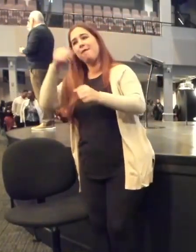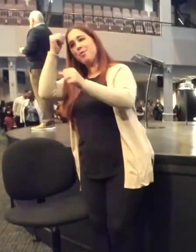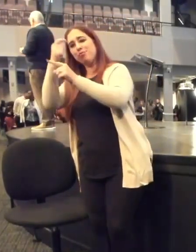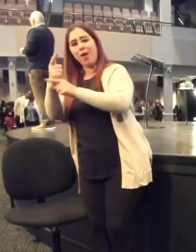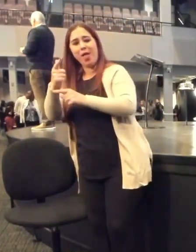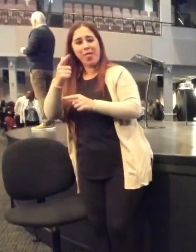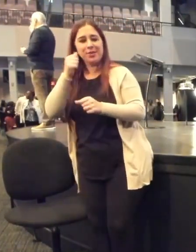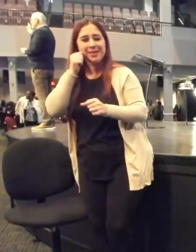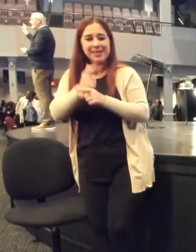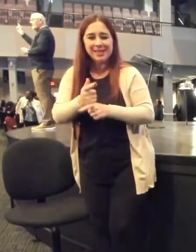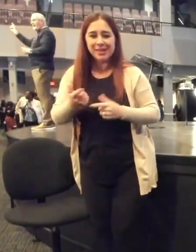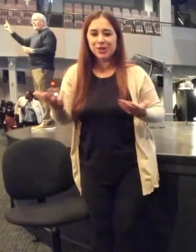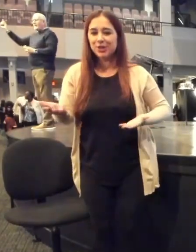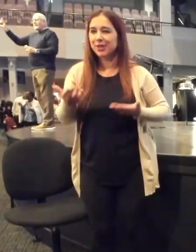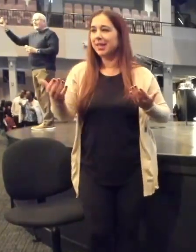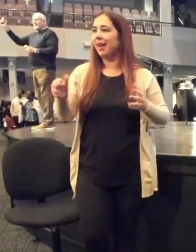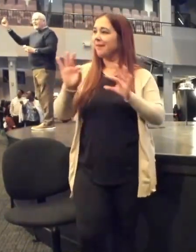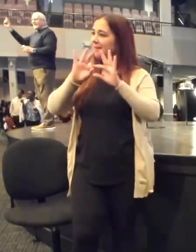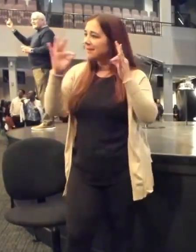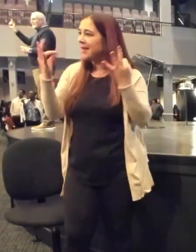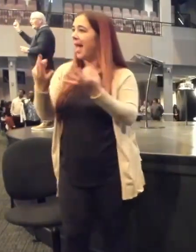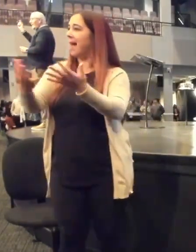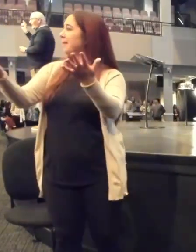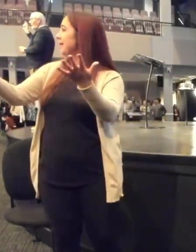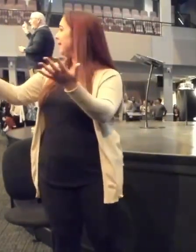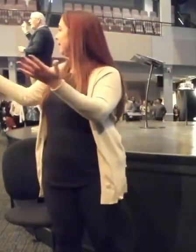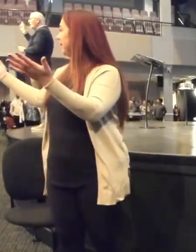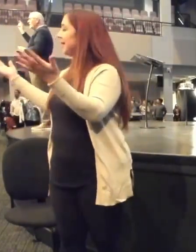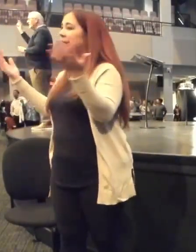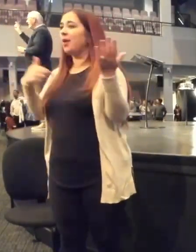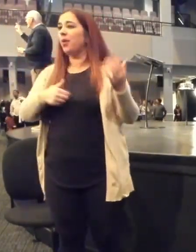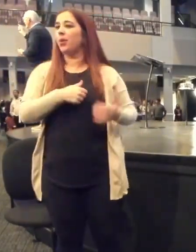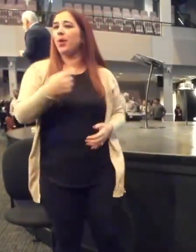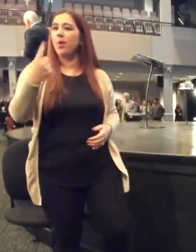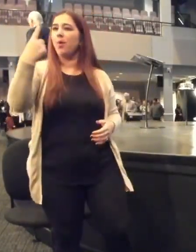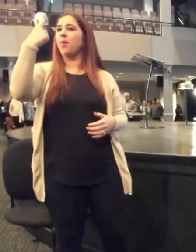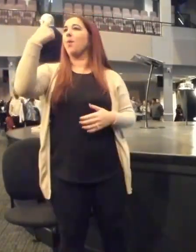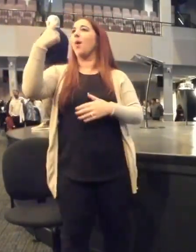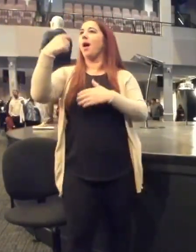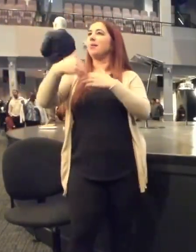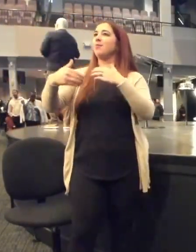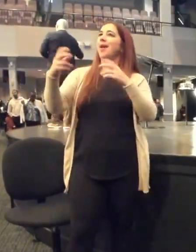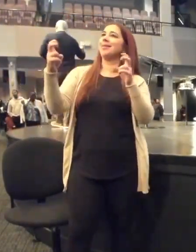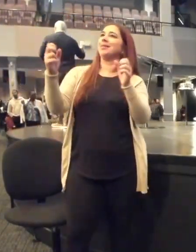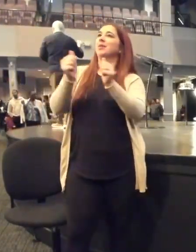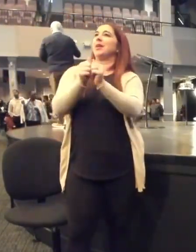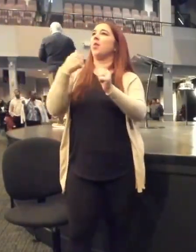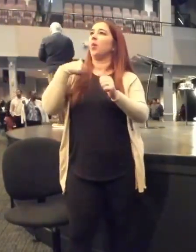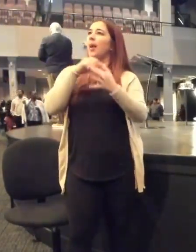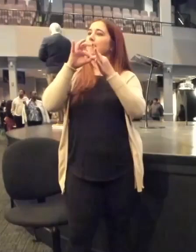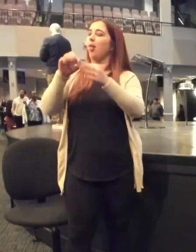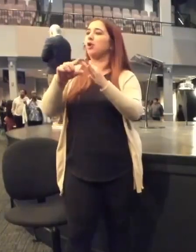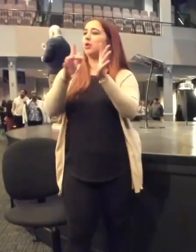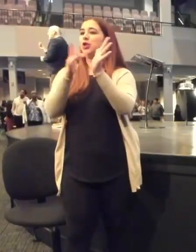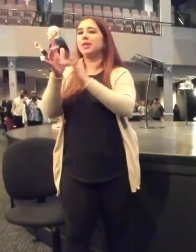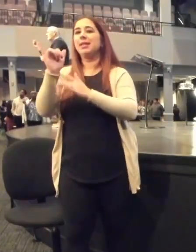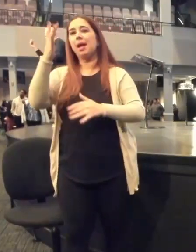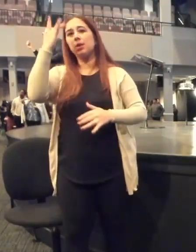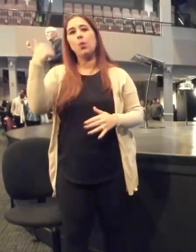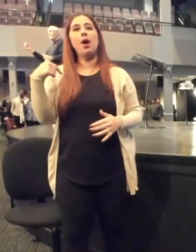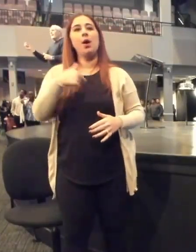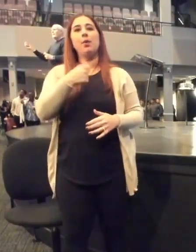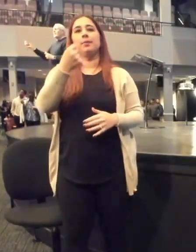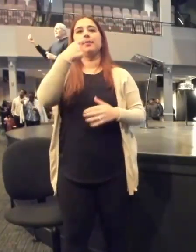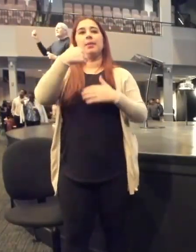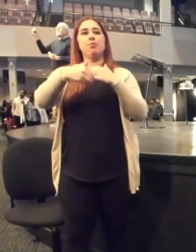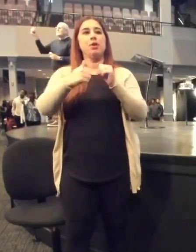and sisters today? Isn't it great to be in a family? See, we're one loaf together. We belong to Jesus, and that's why we partake together of